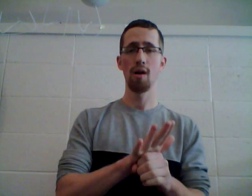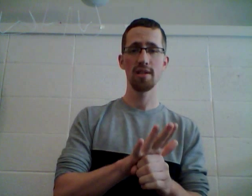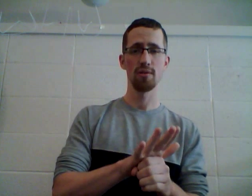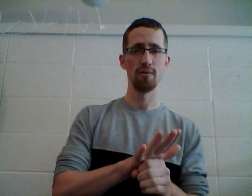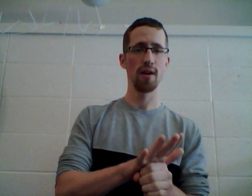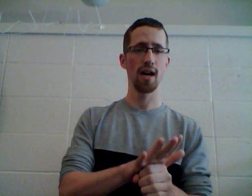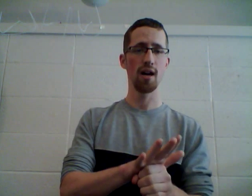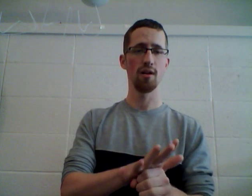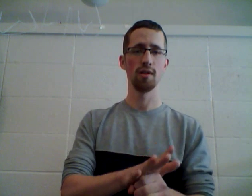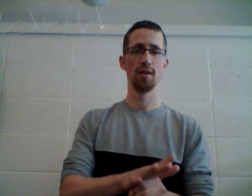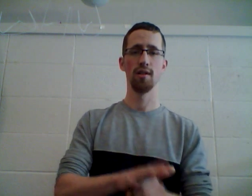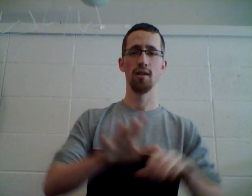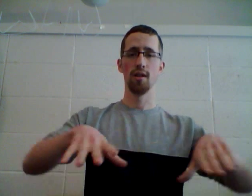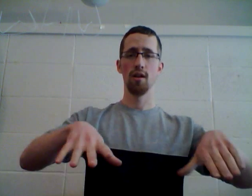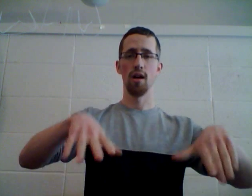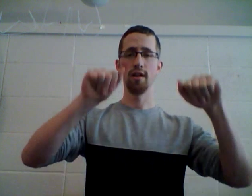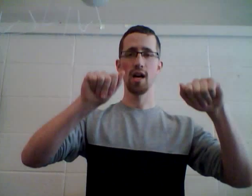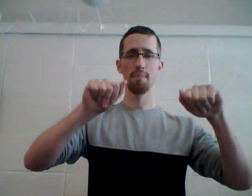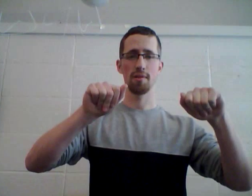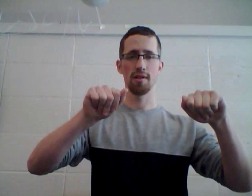promise or vow, adopt,